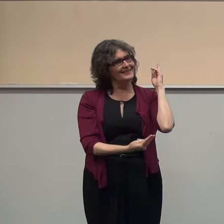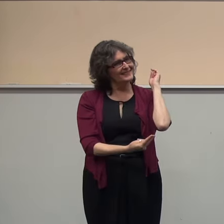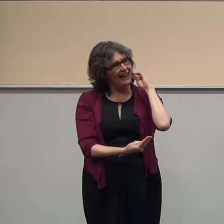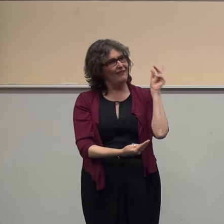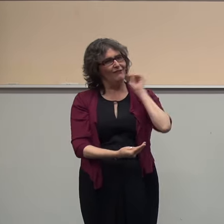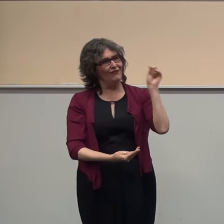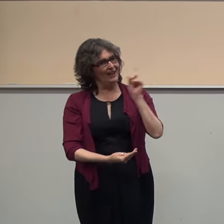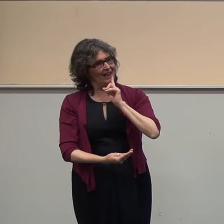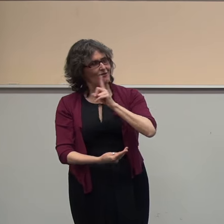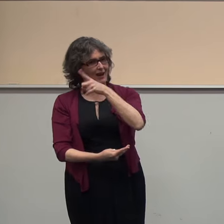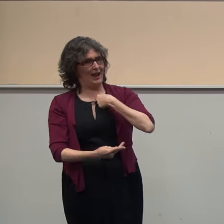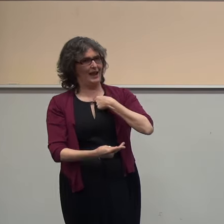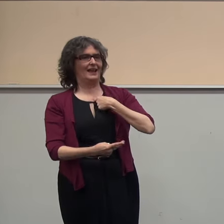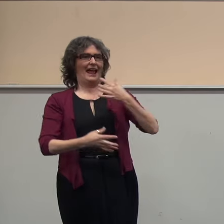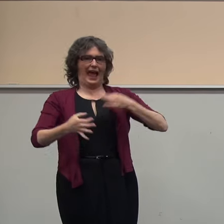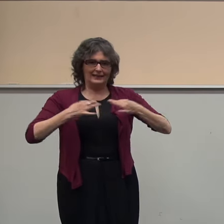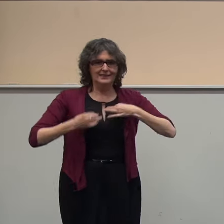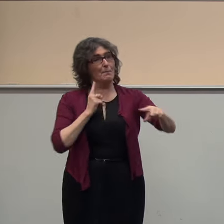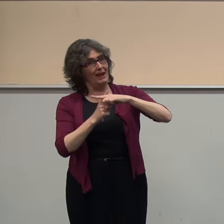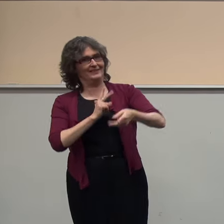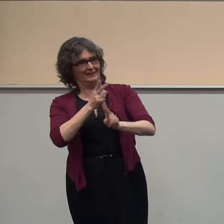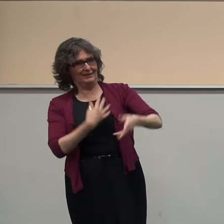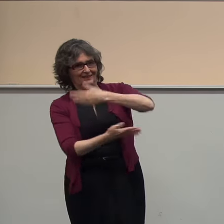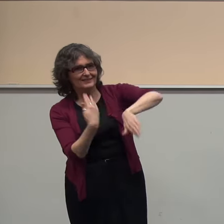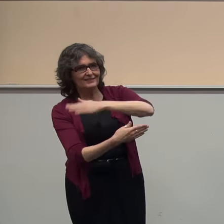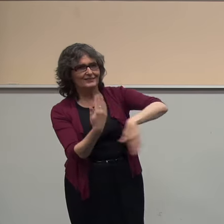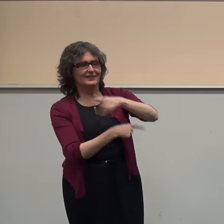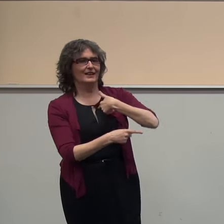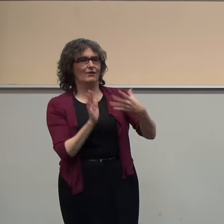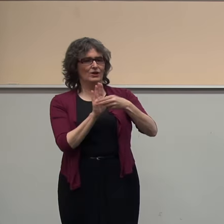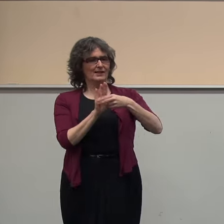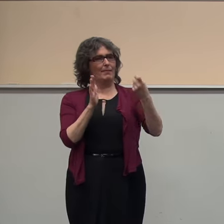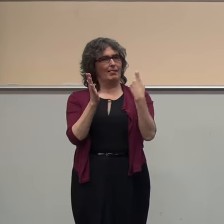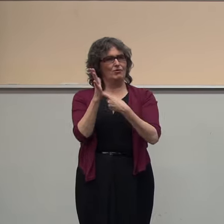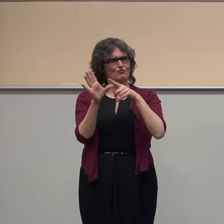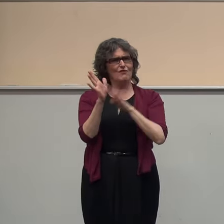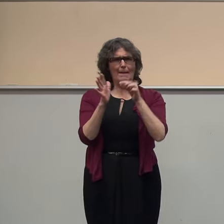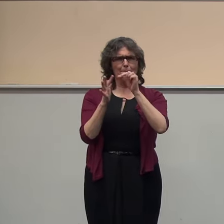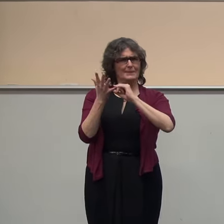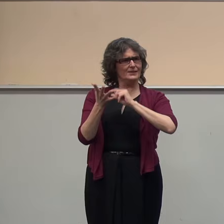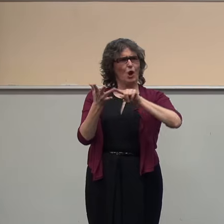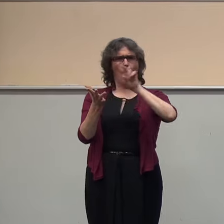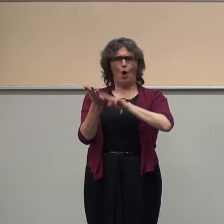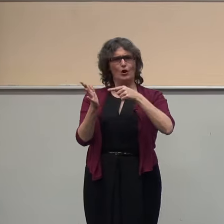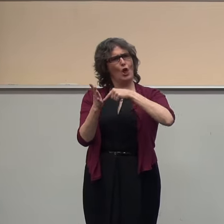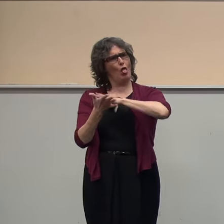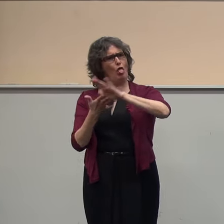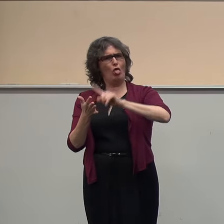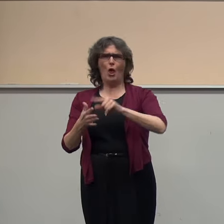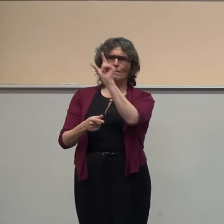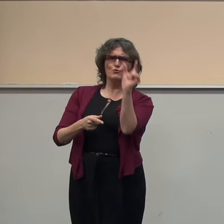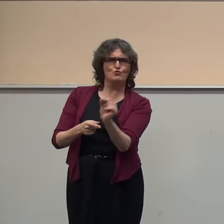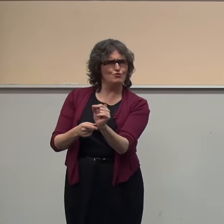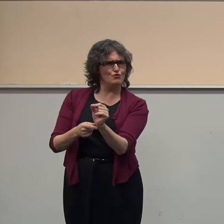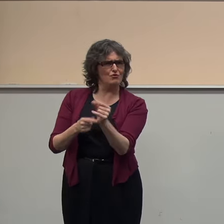and interpreters. And names have been thrown out, like Ramps on the Moon, Ramps on the Moon as one example. So what are your thoughts